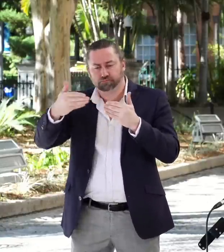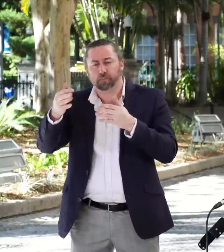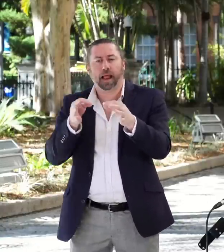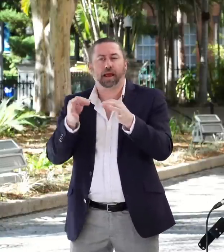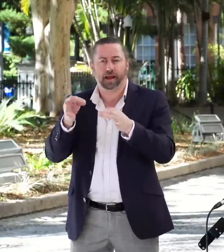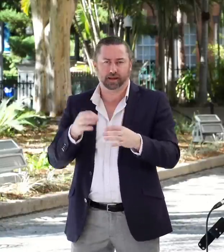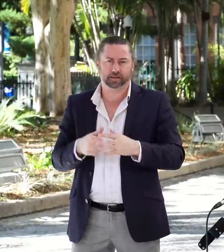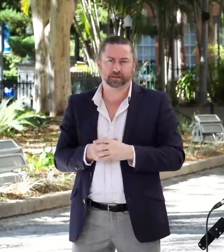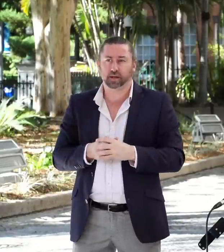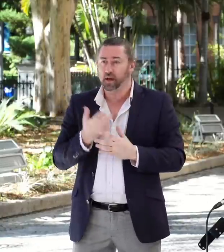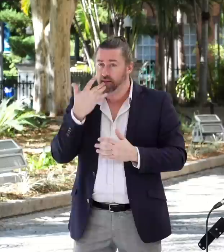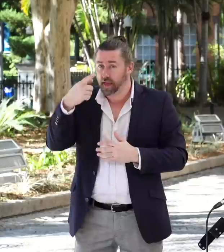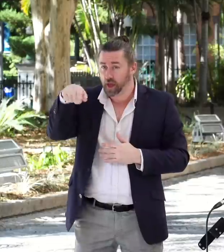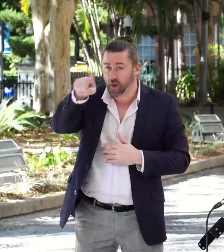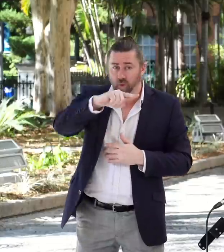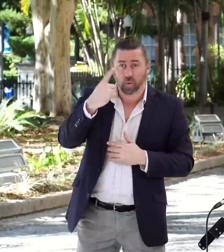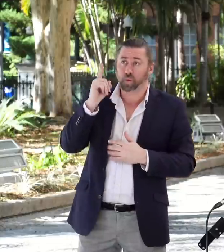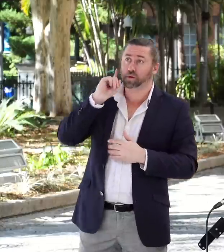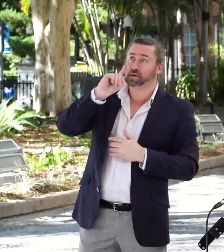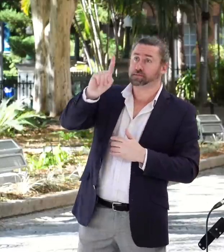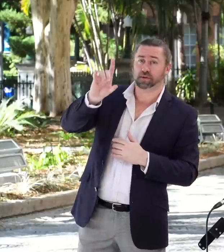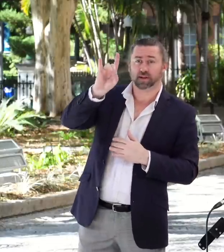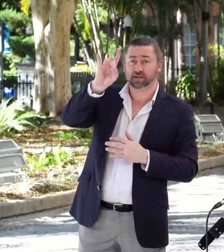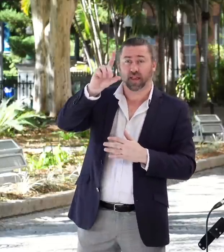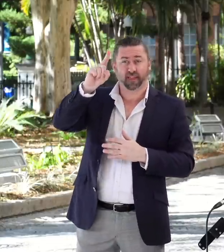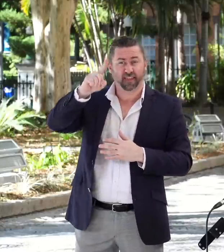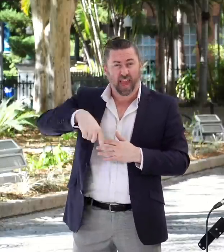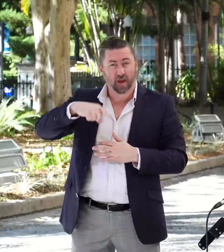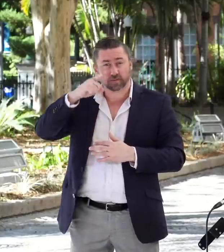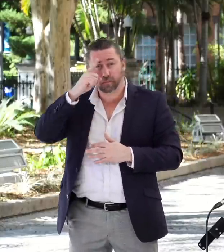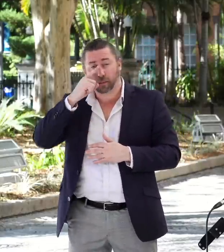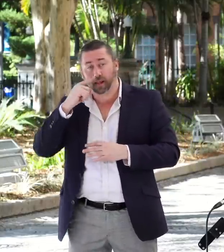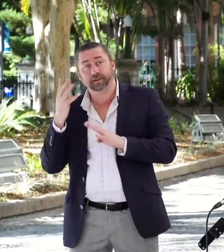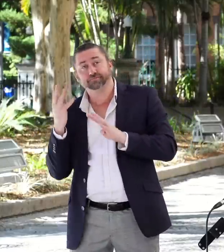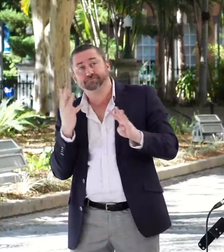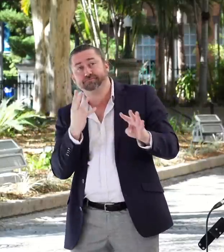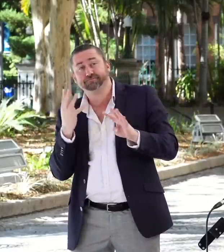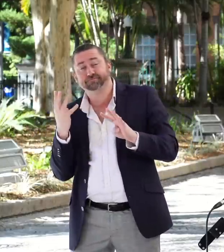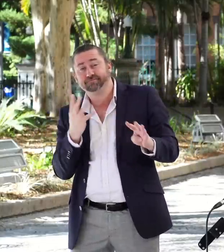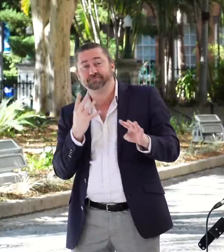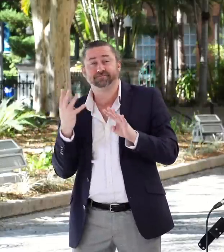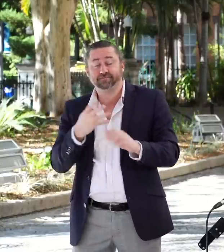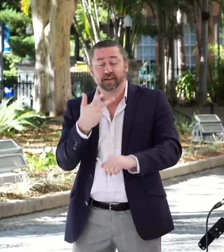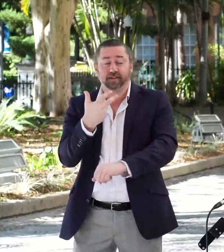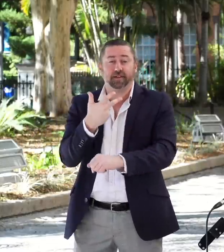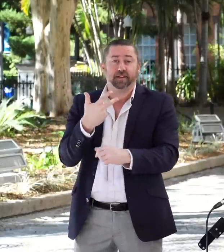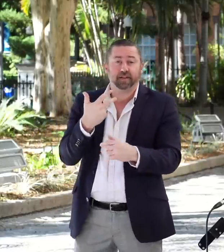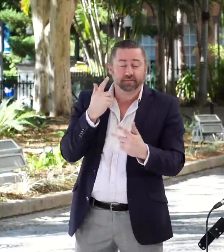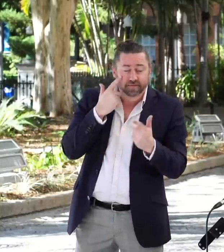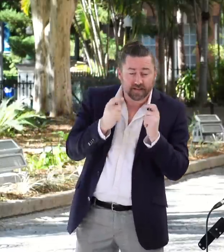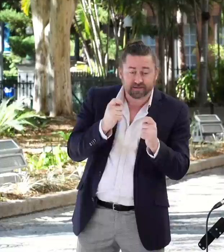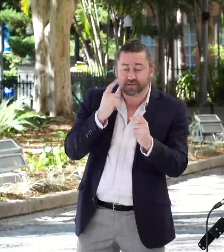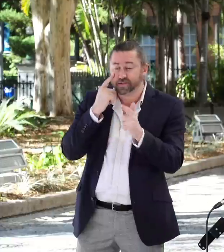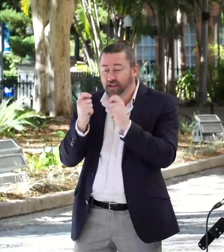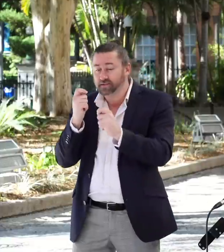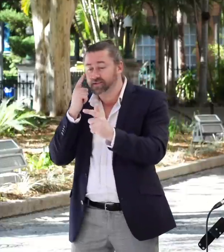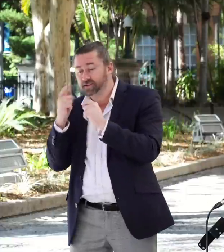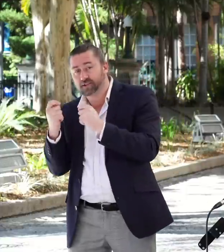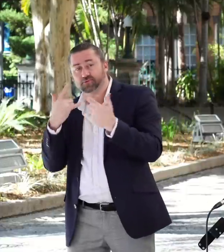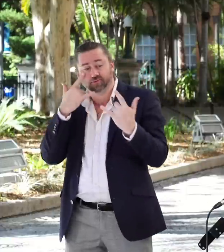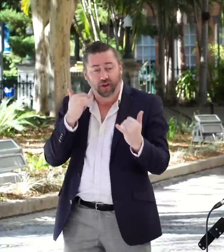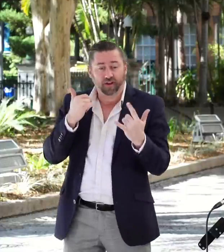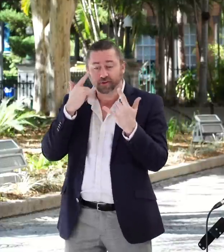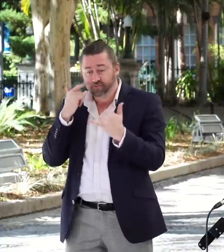you to those more than 10,000 people in Queensland who've come forward in the last 24 hours to be tested. That's